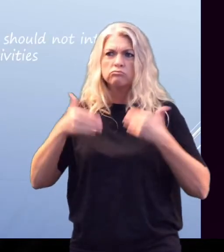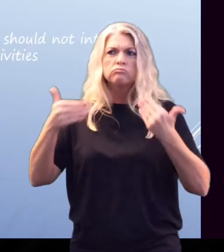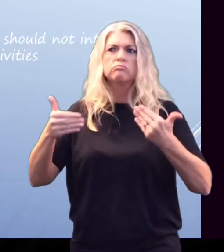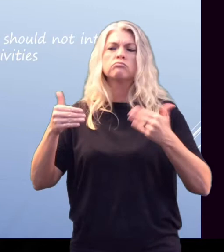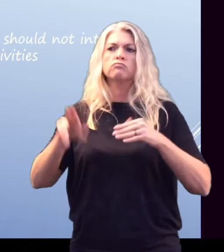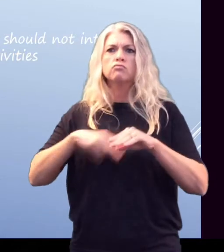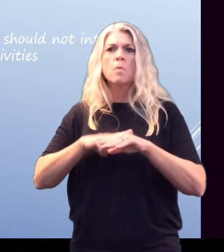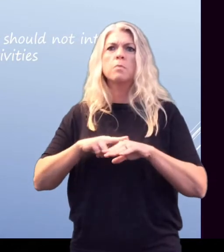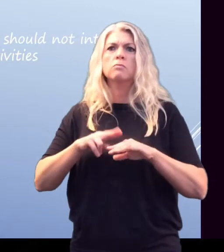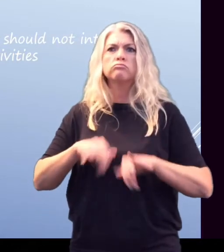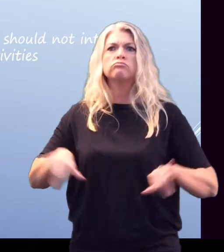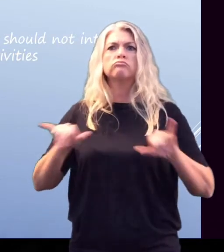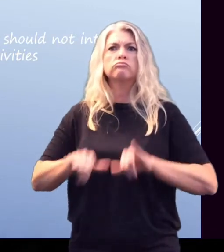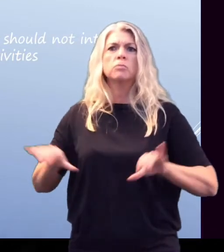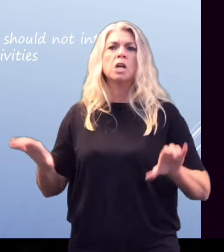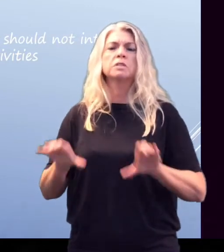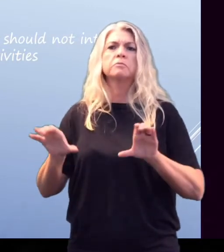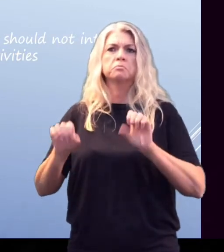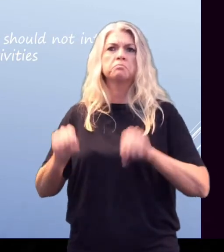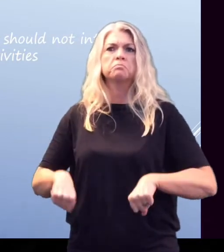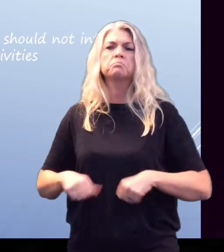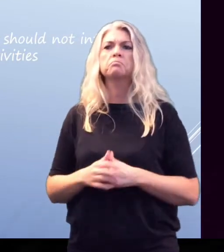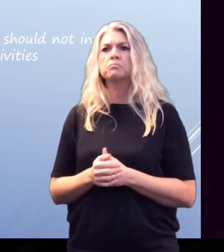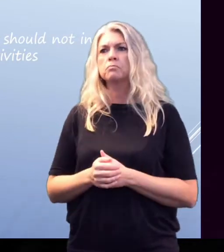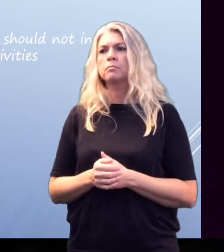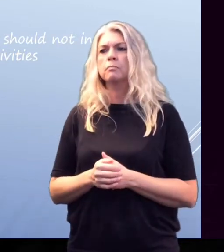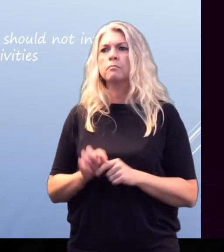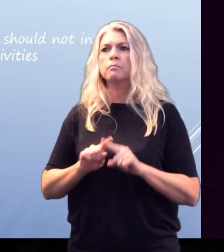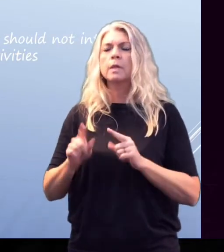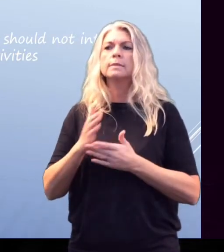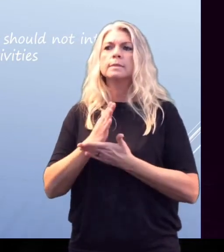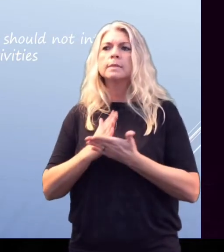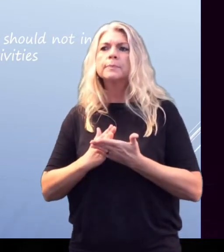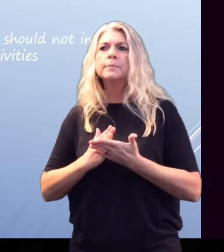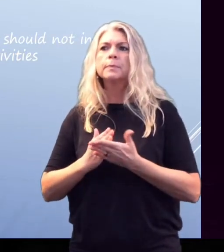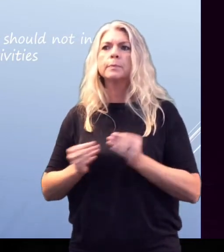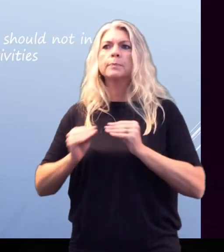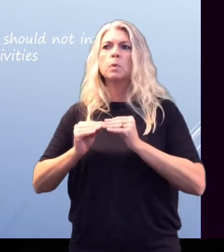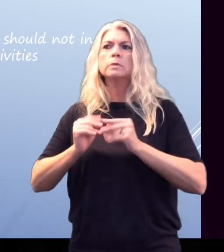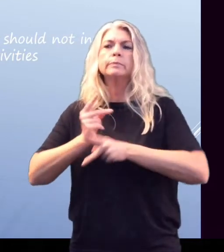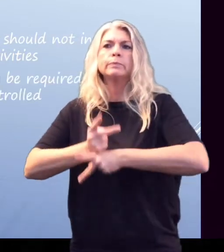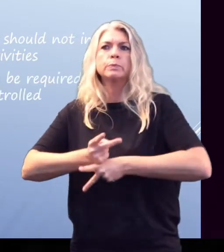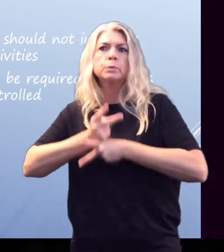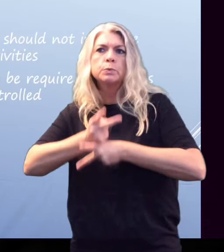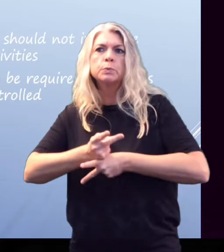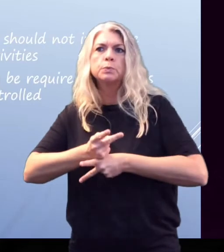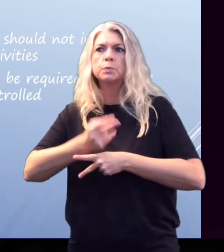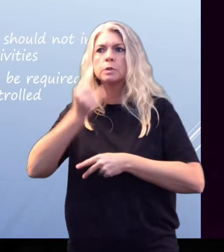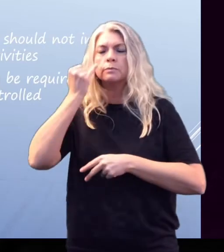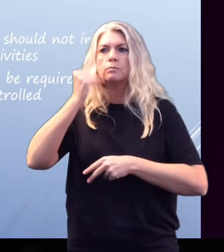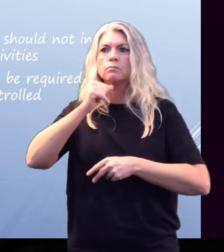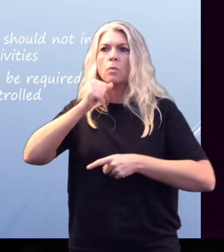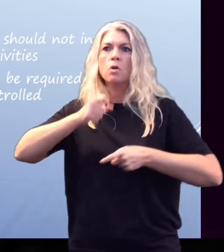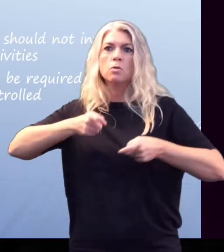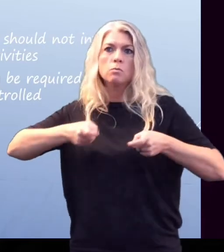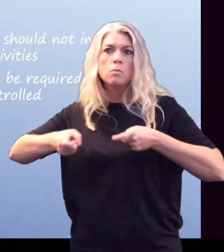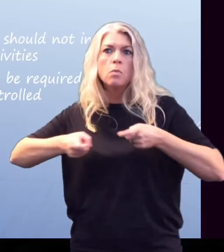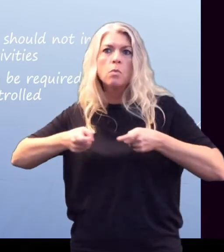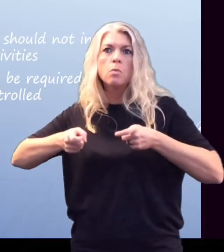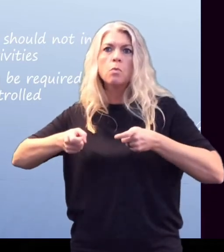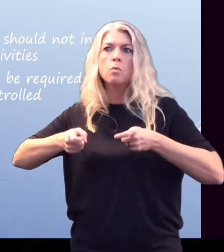not interfere with a child's ability to enjoy routine activities. However, precautions may be required for